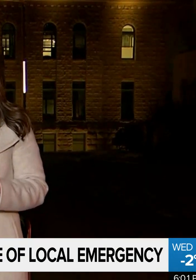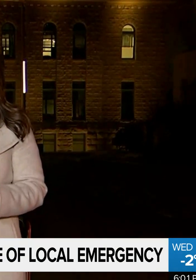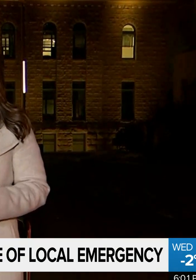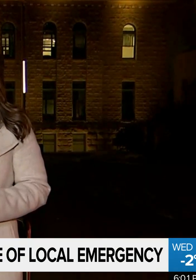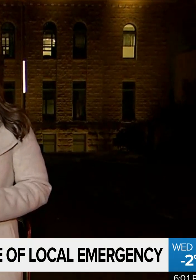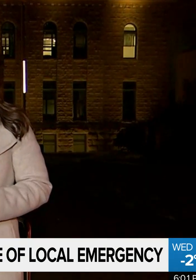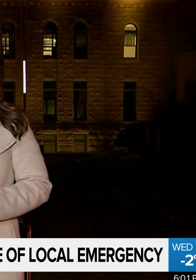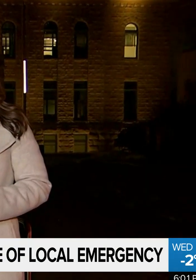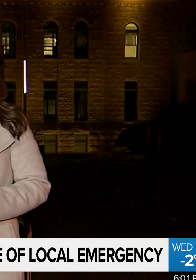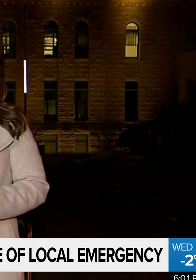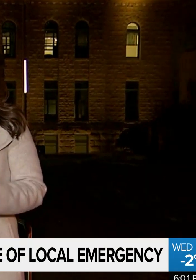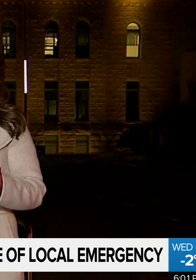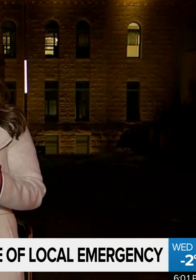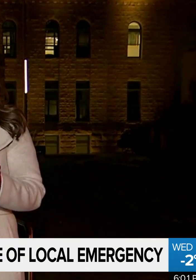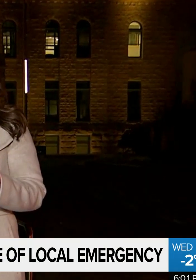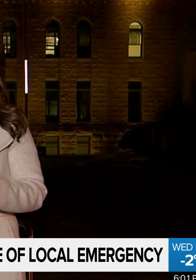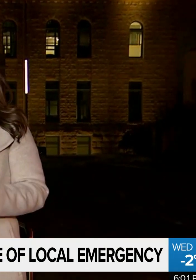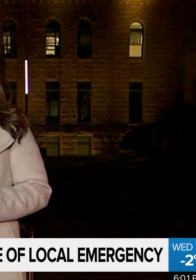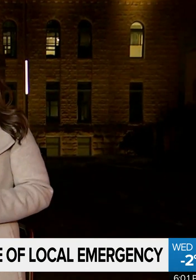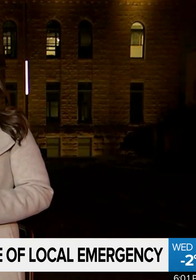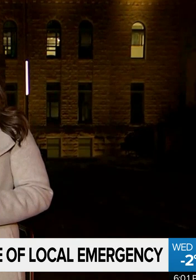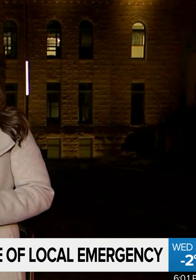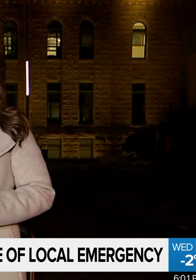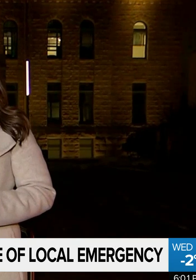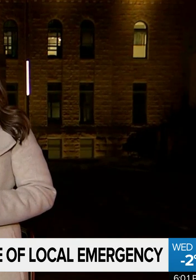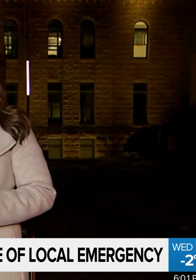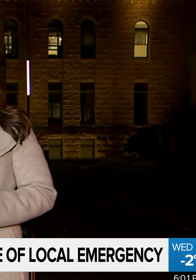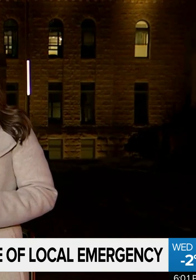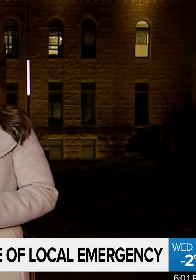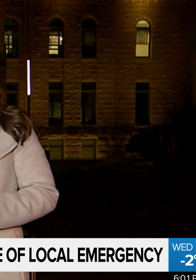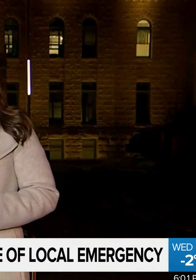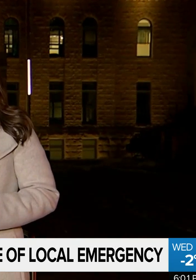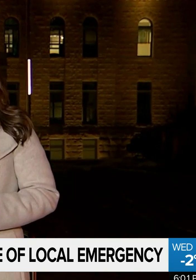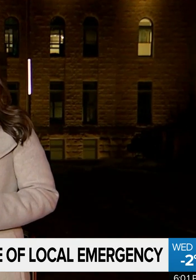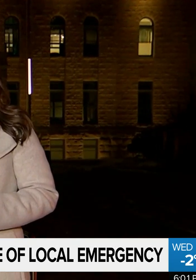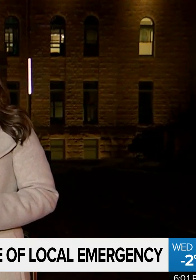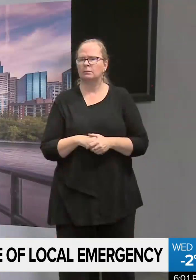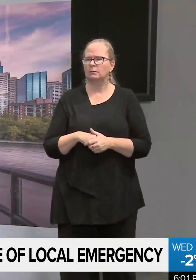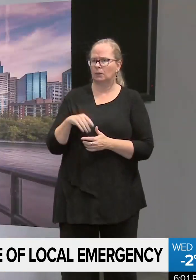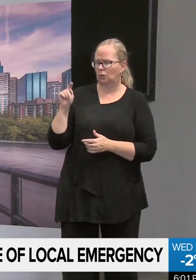put in further restrictions, and also helps them with enforcement.